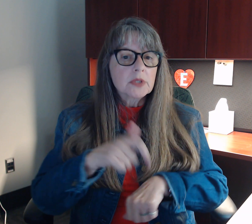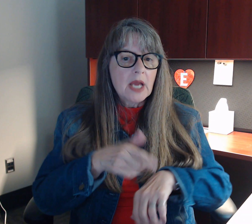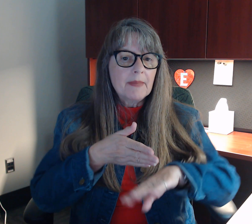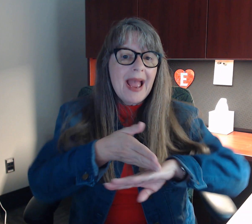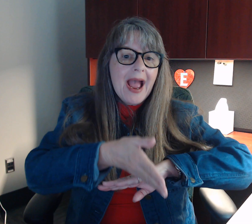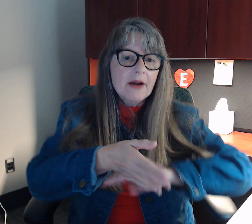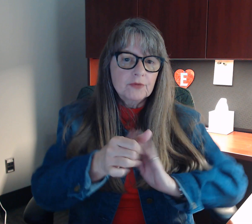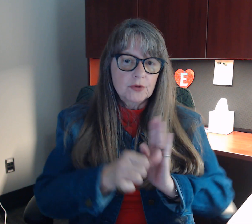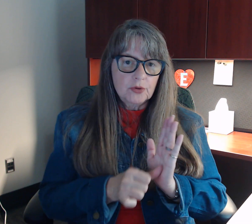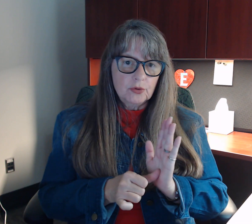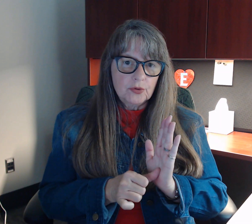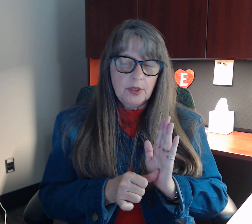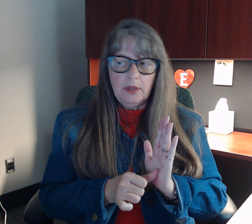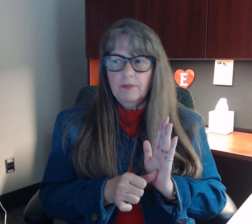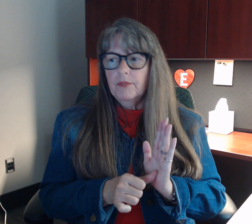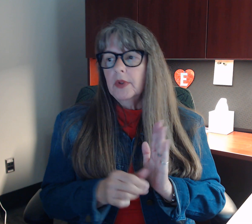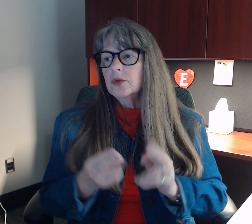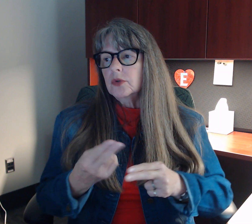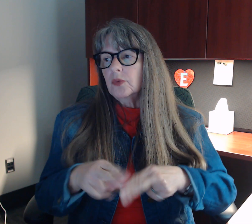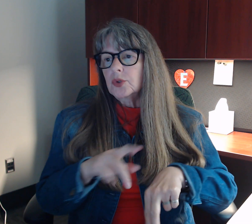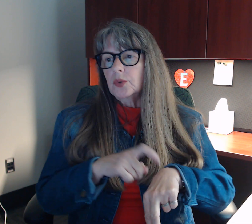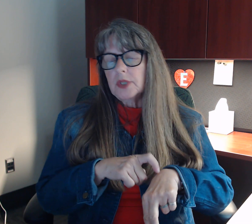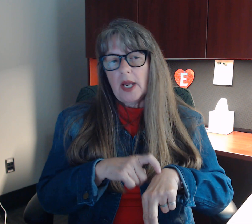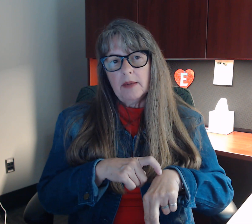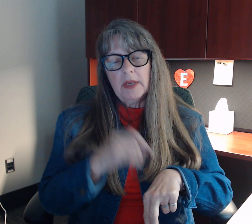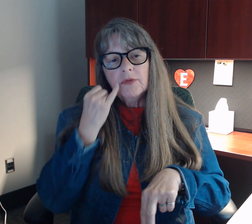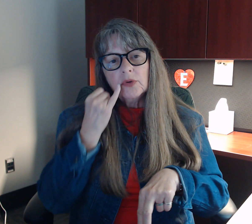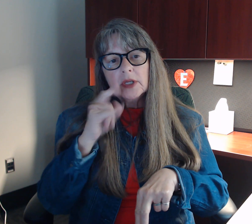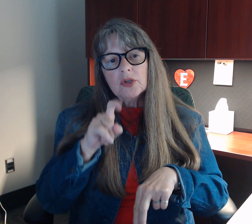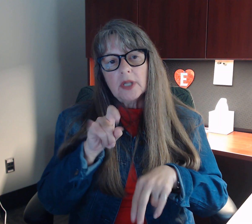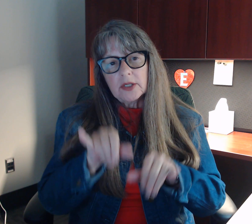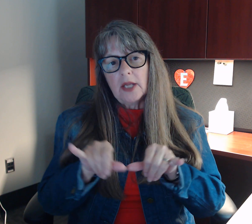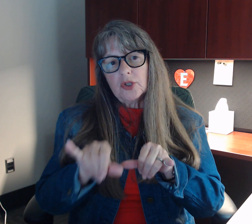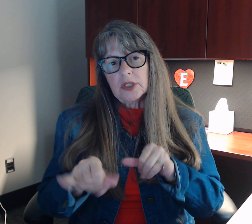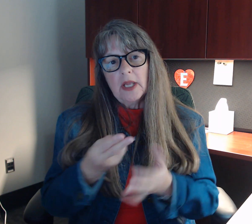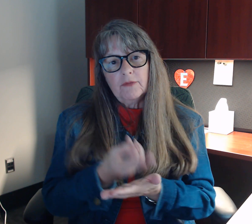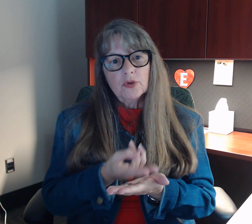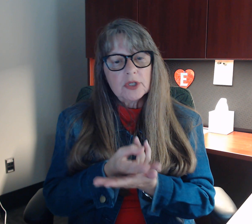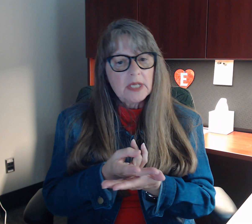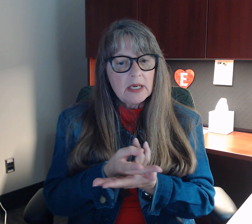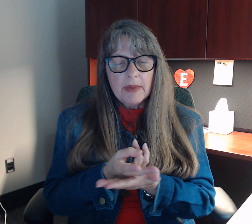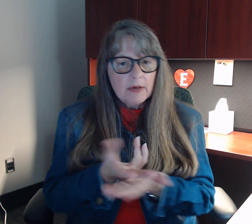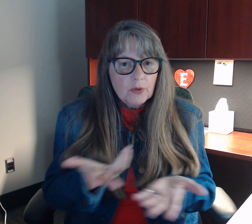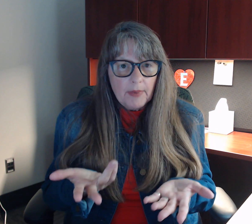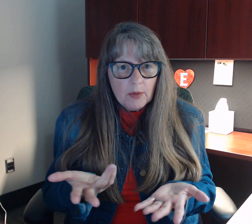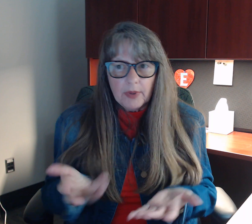time after surgery. So it's for a short time. If you need to, if you're just staying in bed, if you're bedridden.